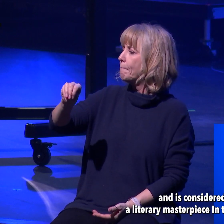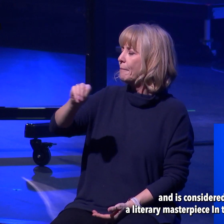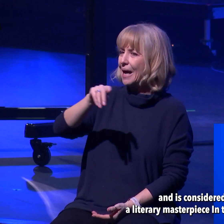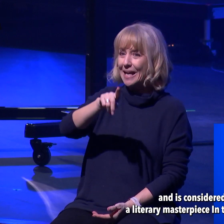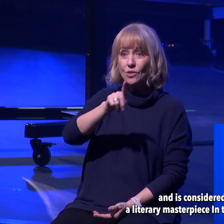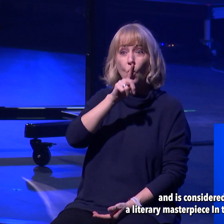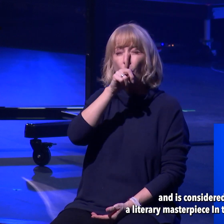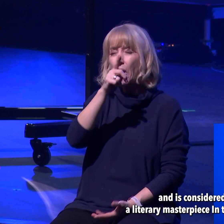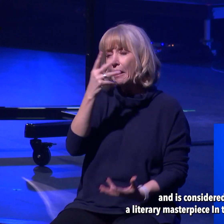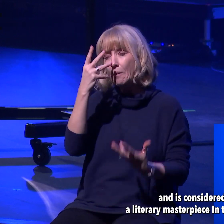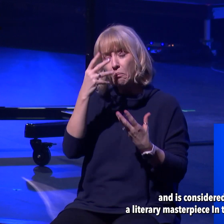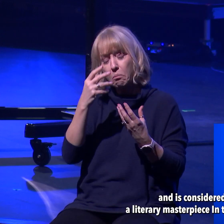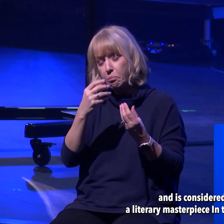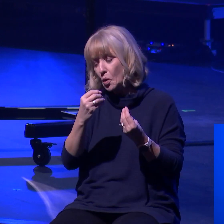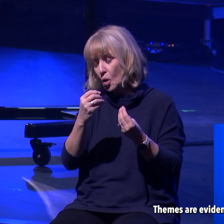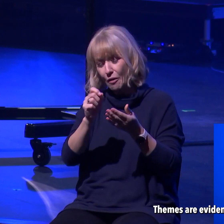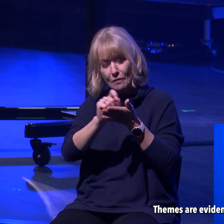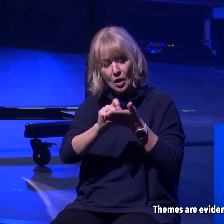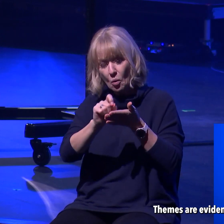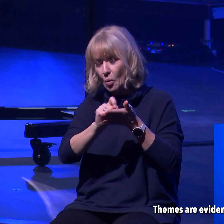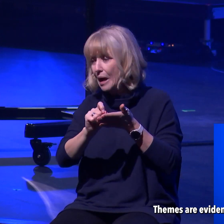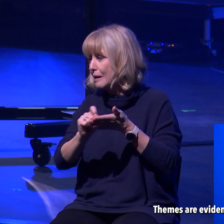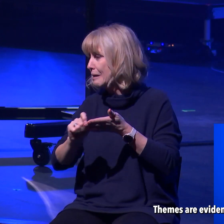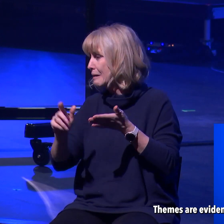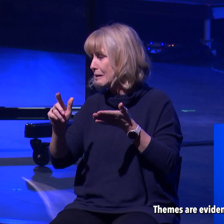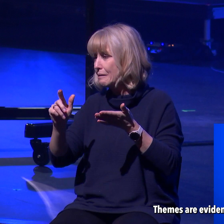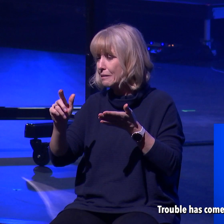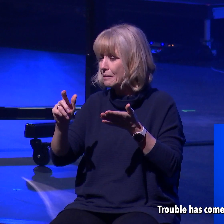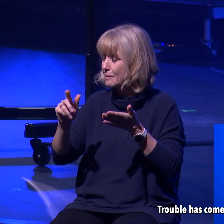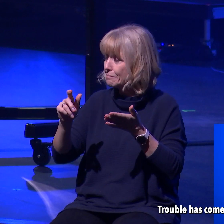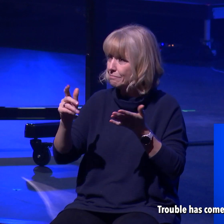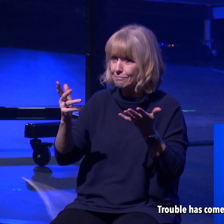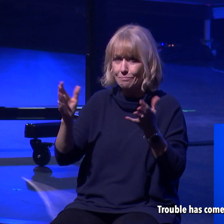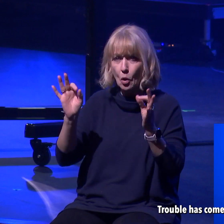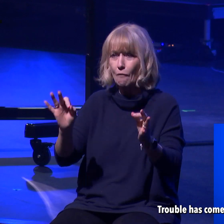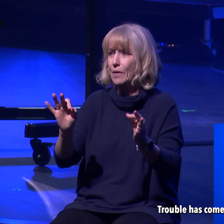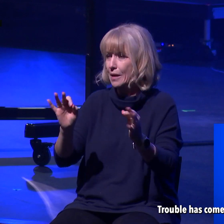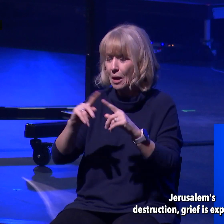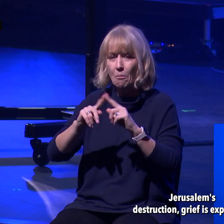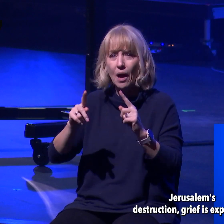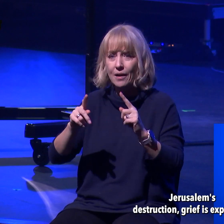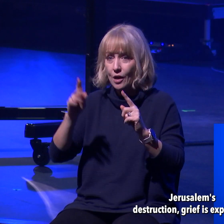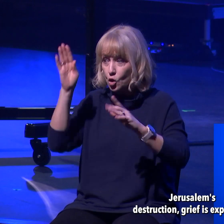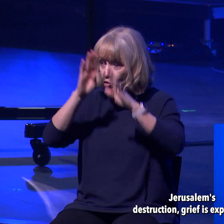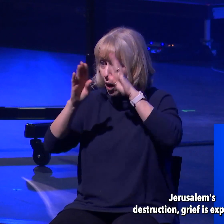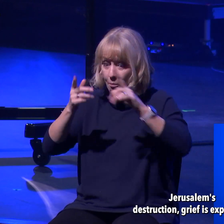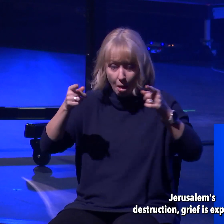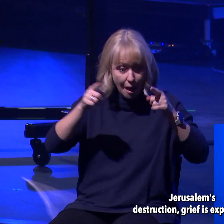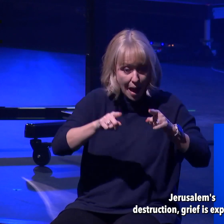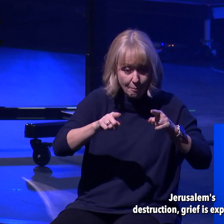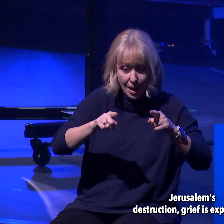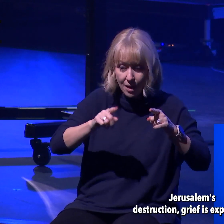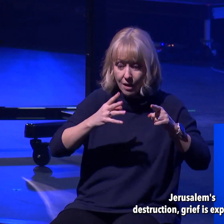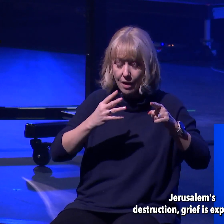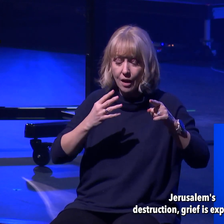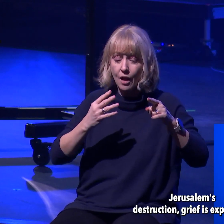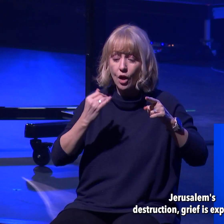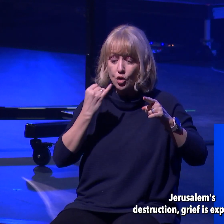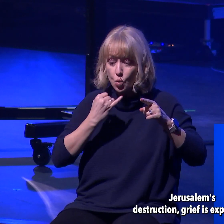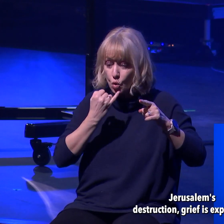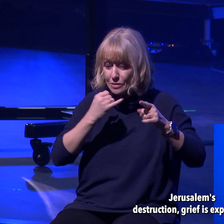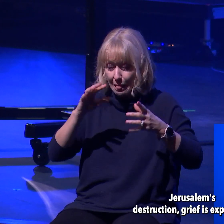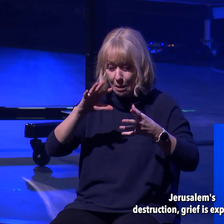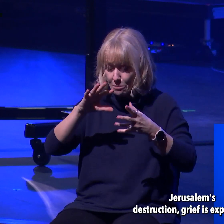literary masterpiece in the Bible. Themes are evident. Trouble has come, Jerusalem's destruction. Grief